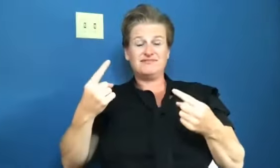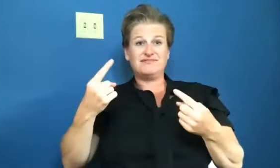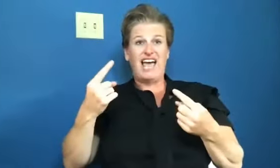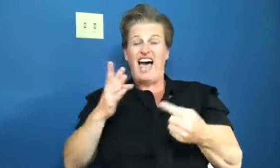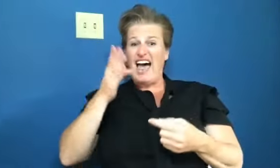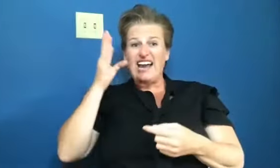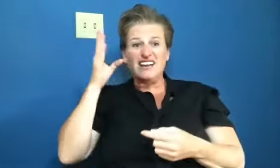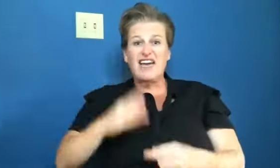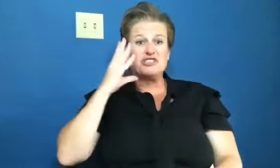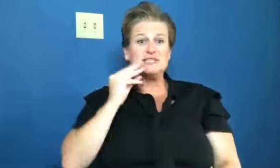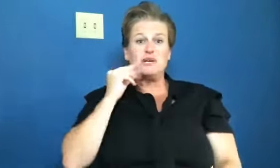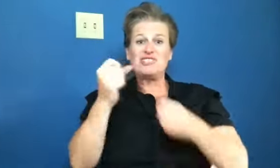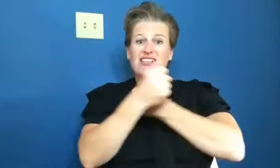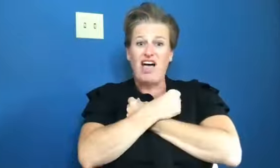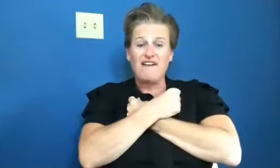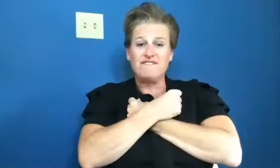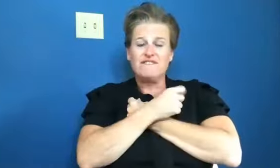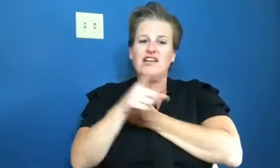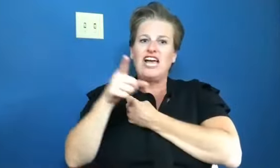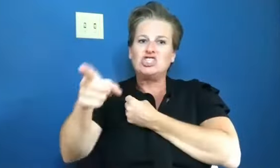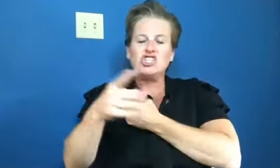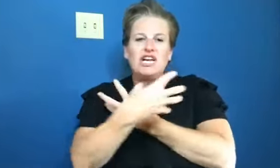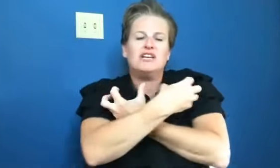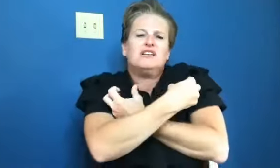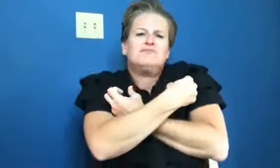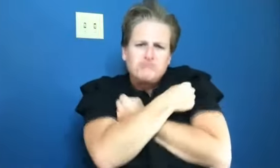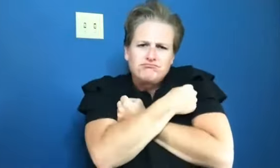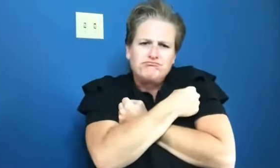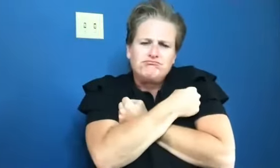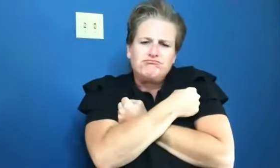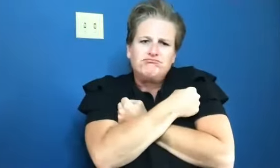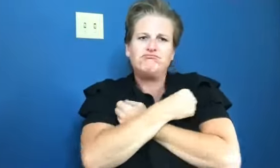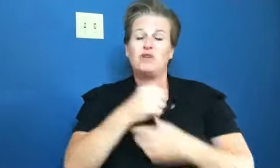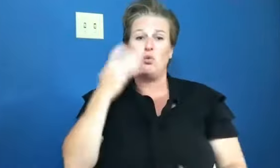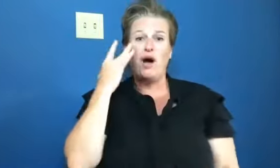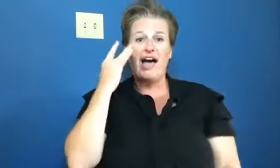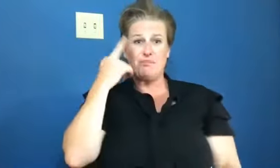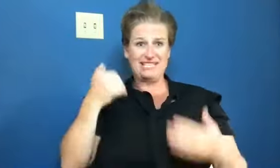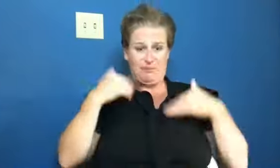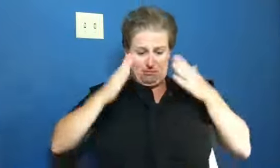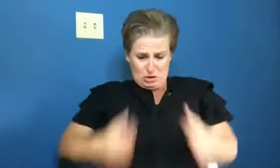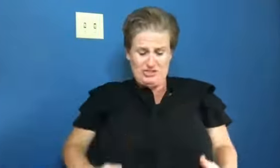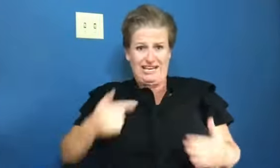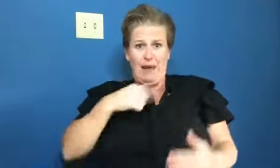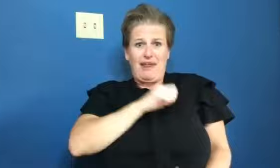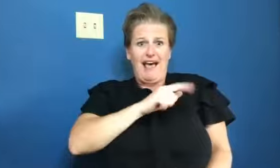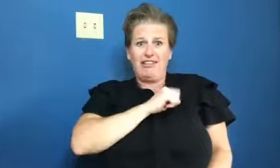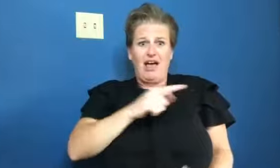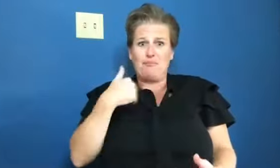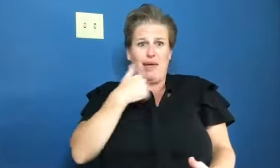love. Someone to love me no matter what, someone to love me just because I was there as a member of Al-Anon. So I asked her to be my temporary sponsor,